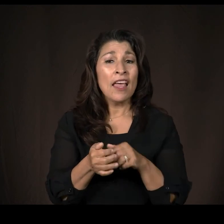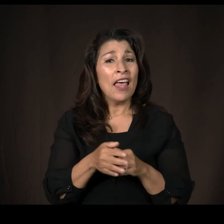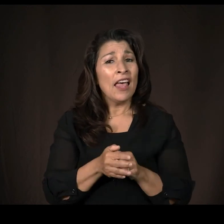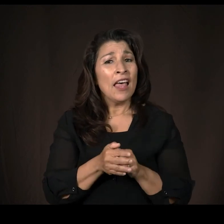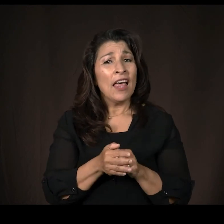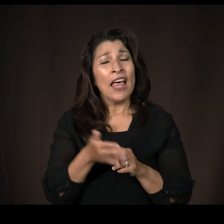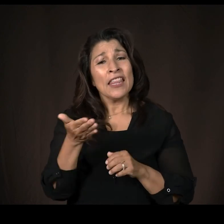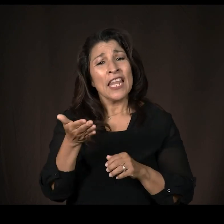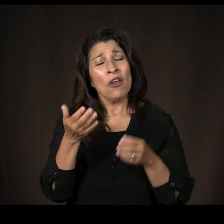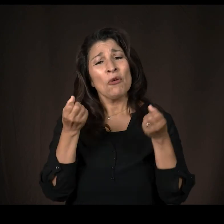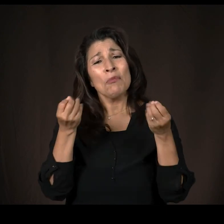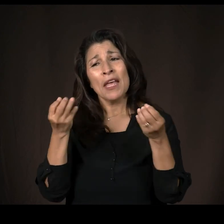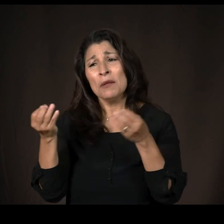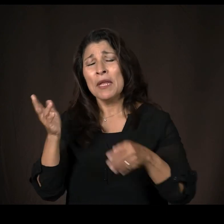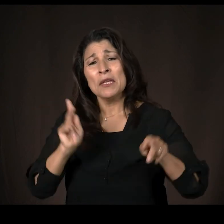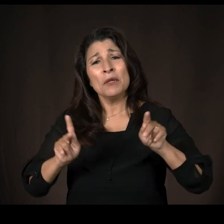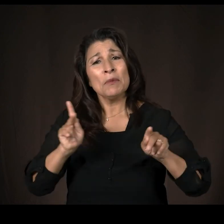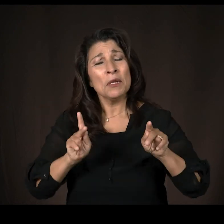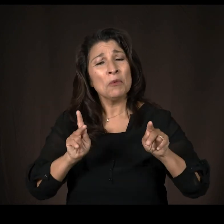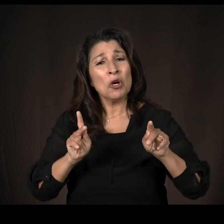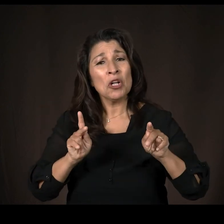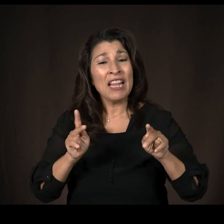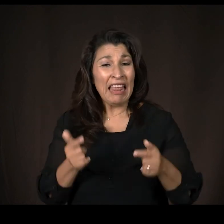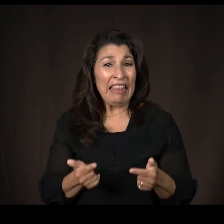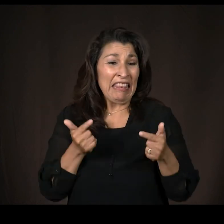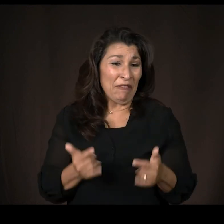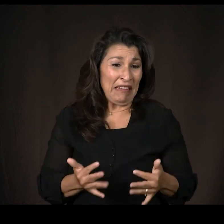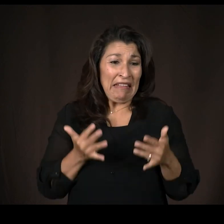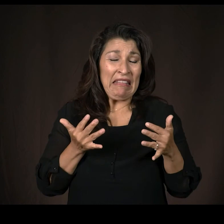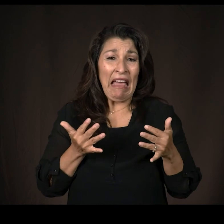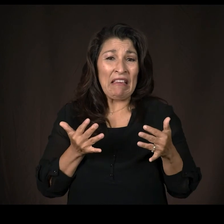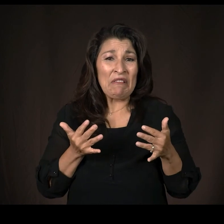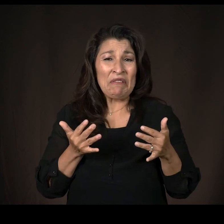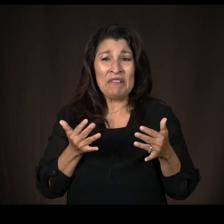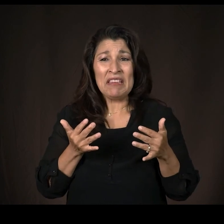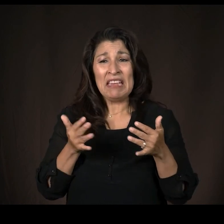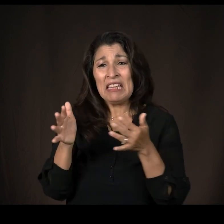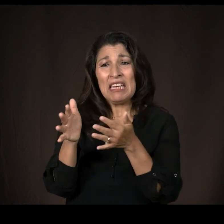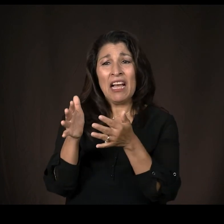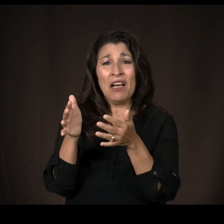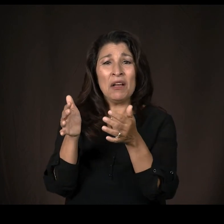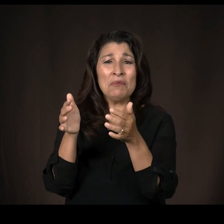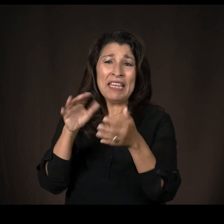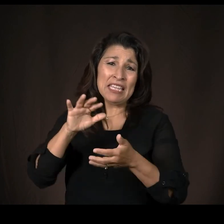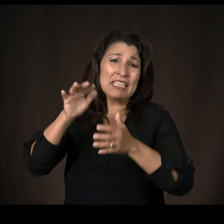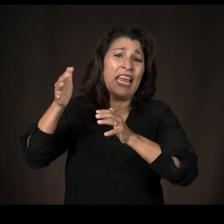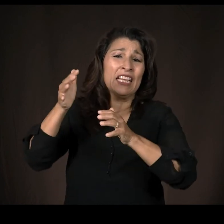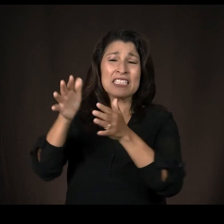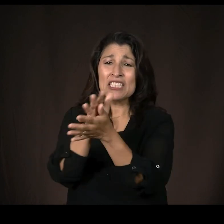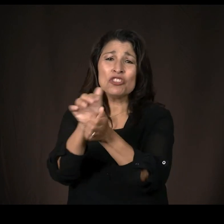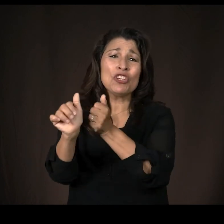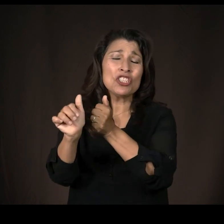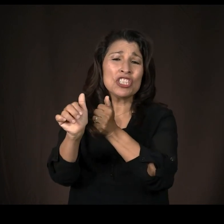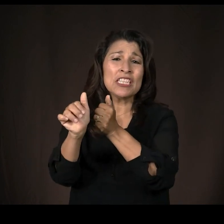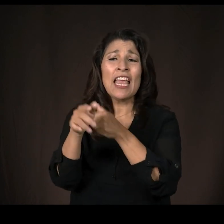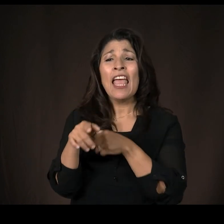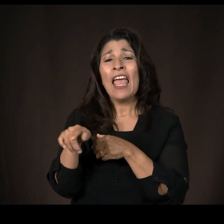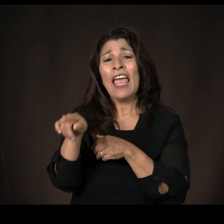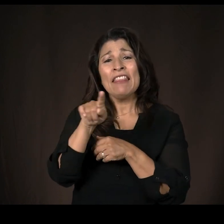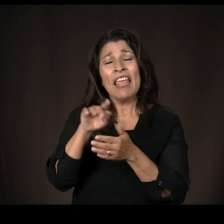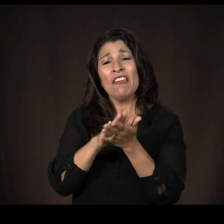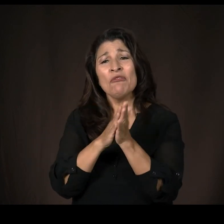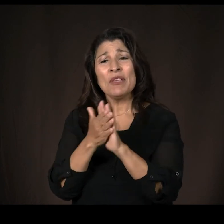There are a lot of people living their lives in rubble and ruin. And they